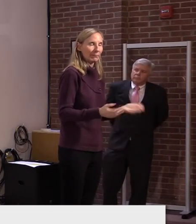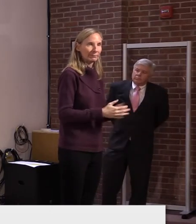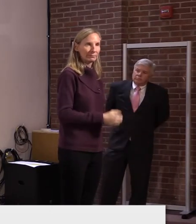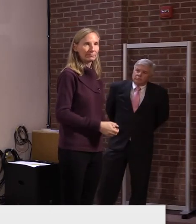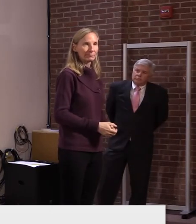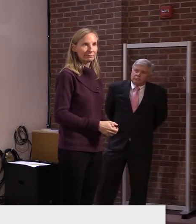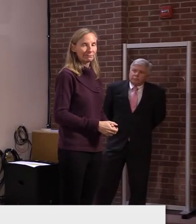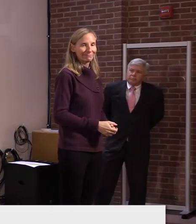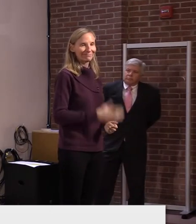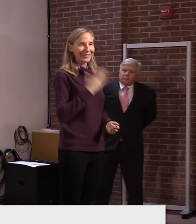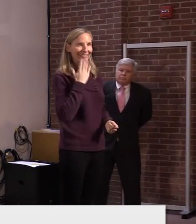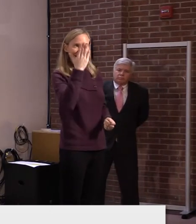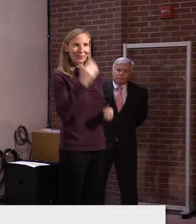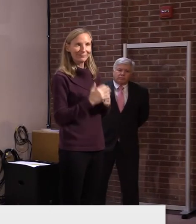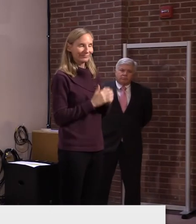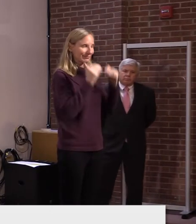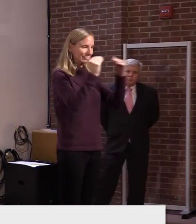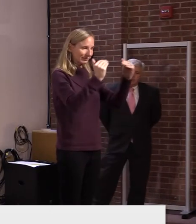Thank you.